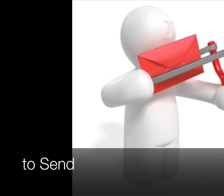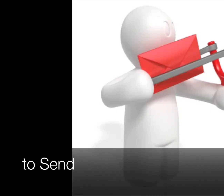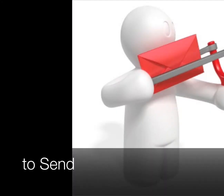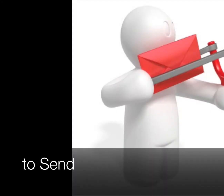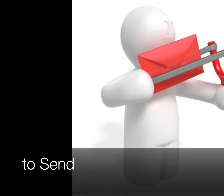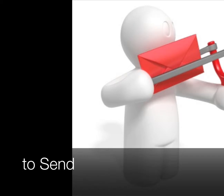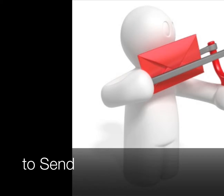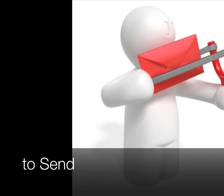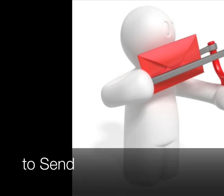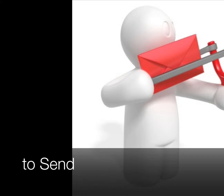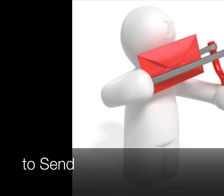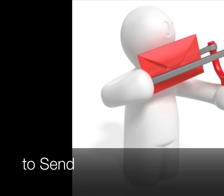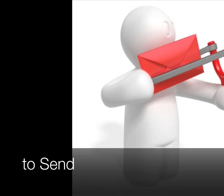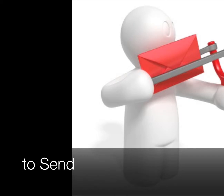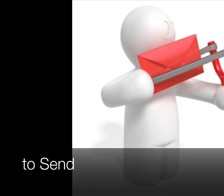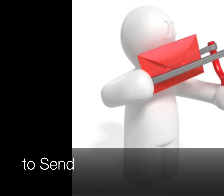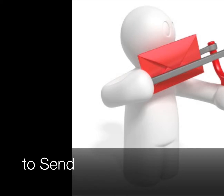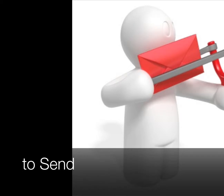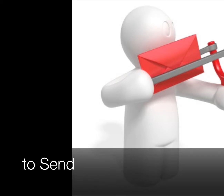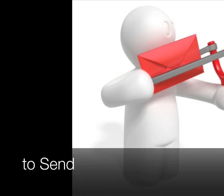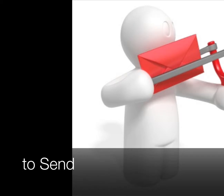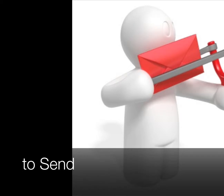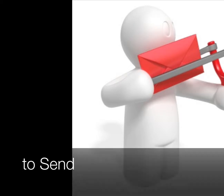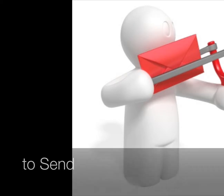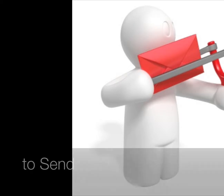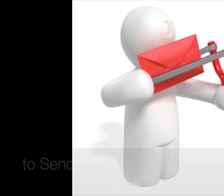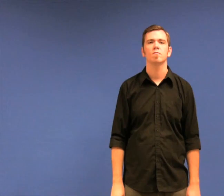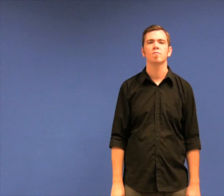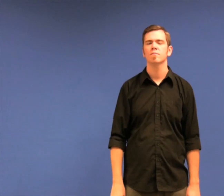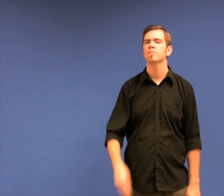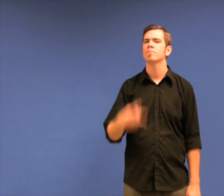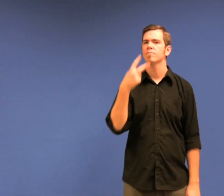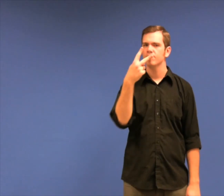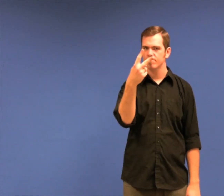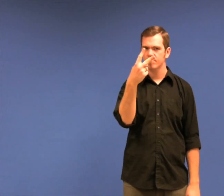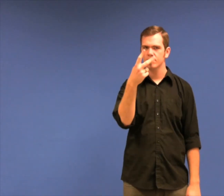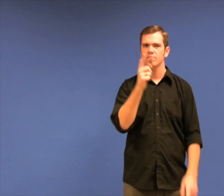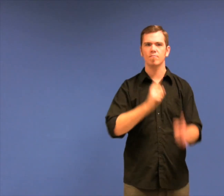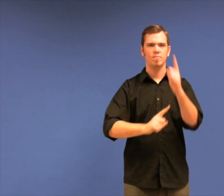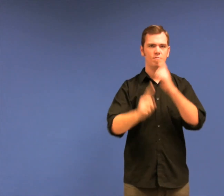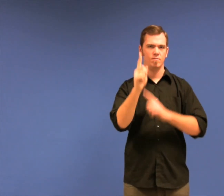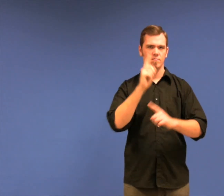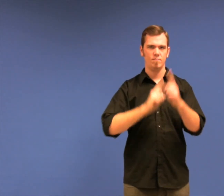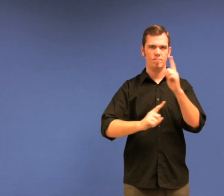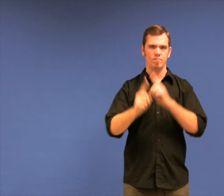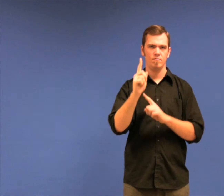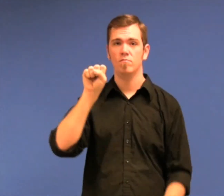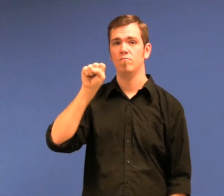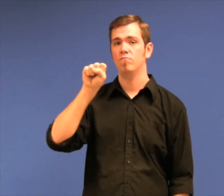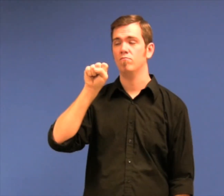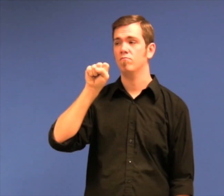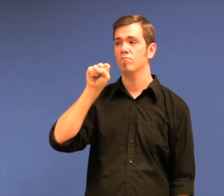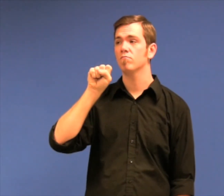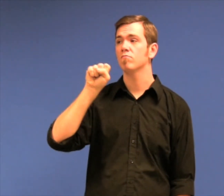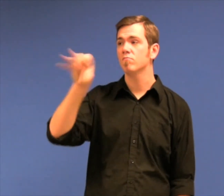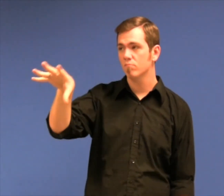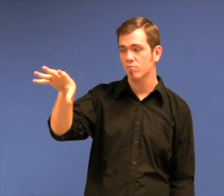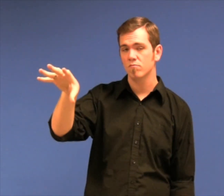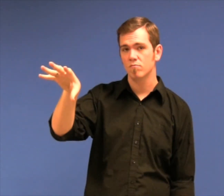Now the sign for send. There are two signs for the sign send. And there's send,